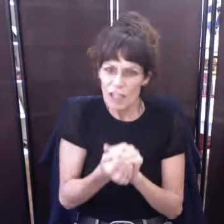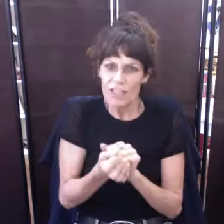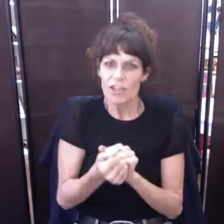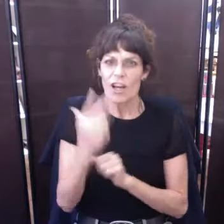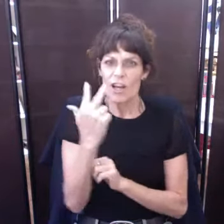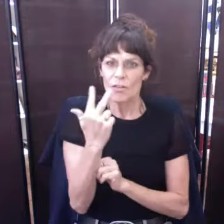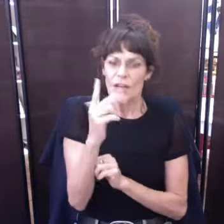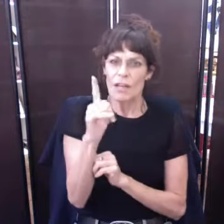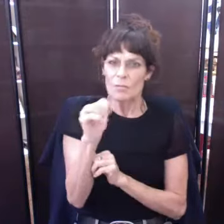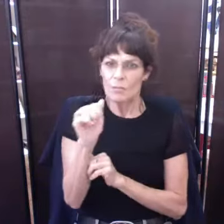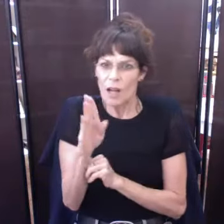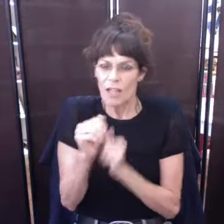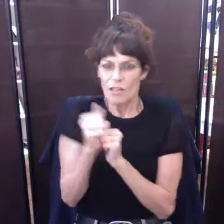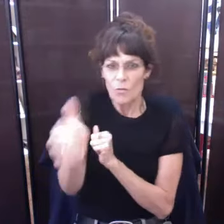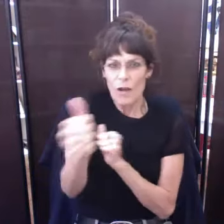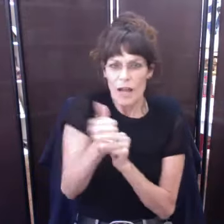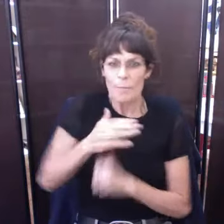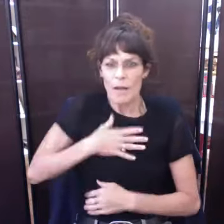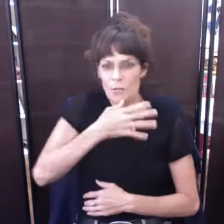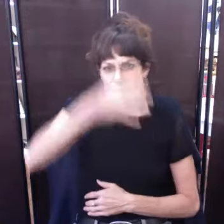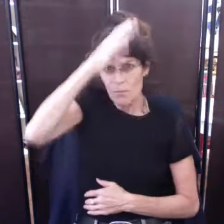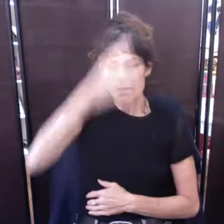grandparents, and my aunt, who was mentally handicapped, lived with them. And